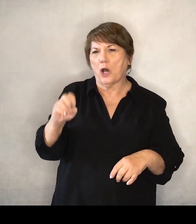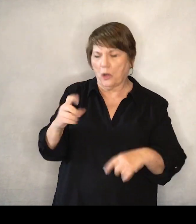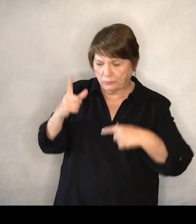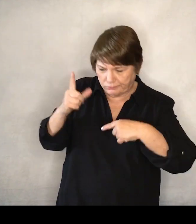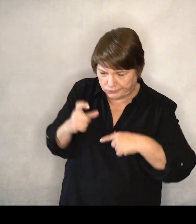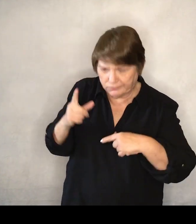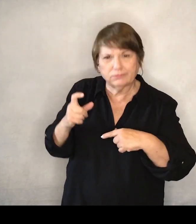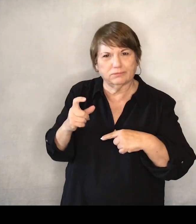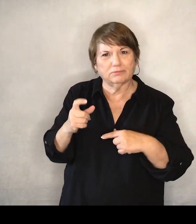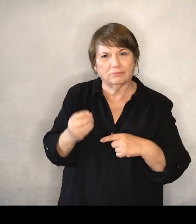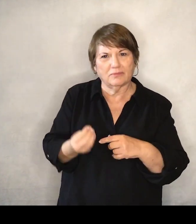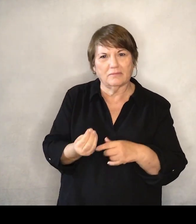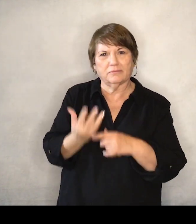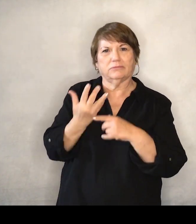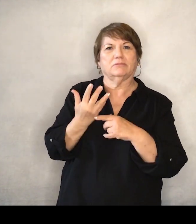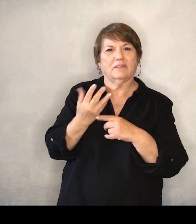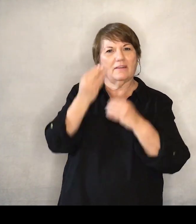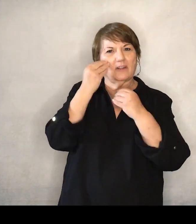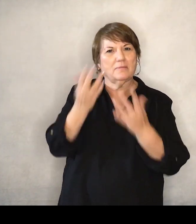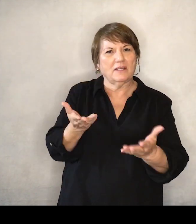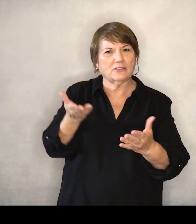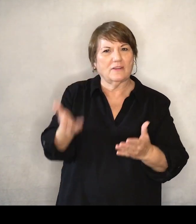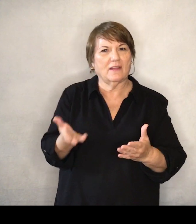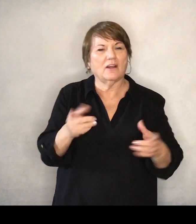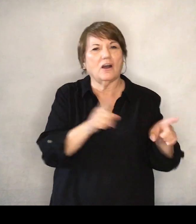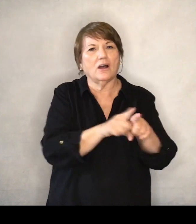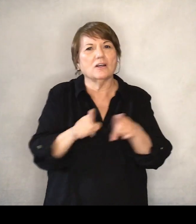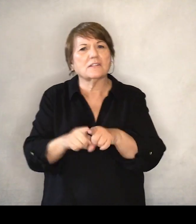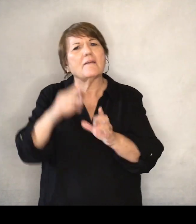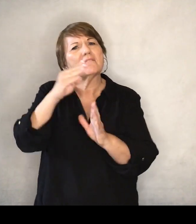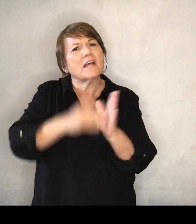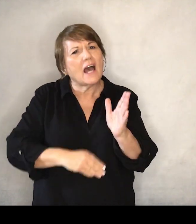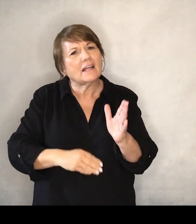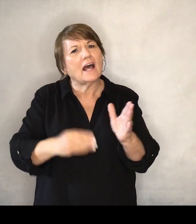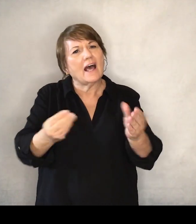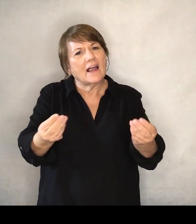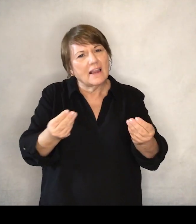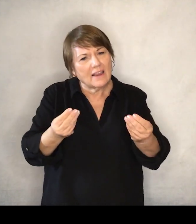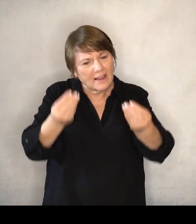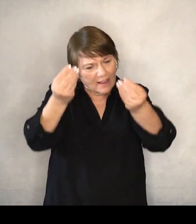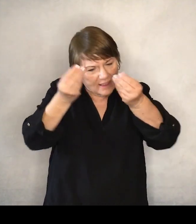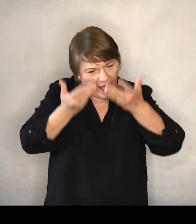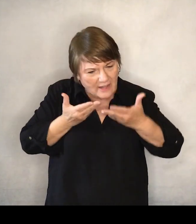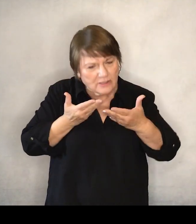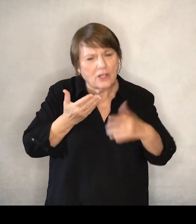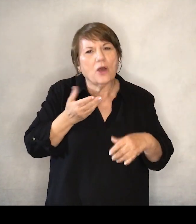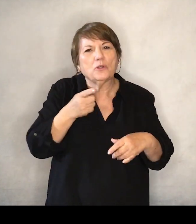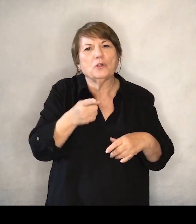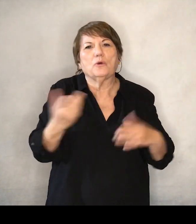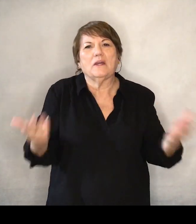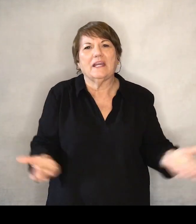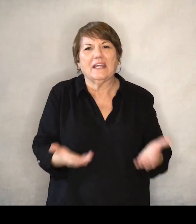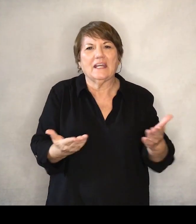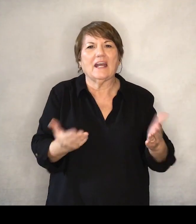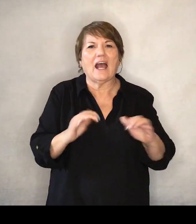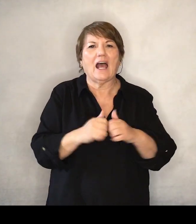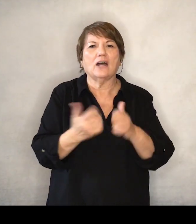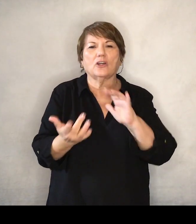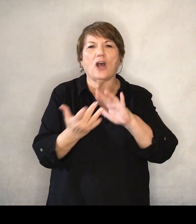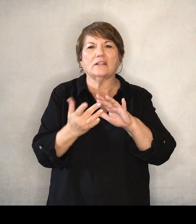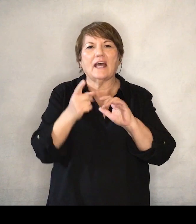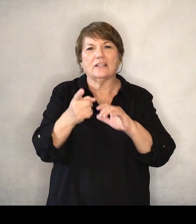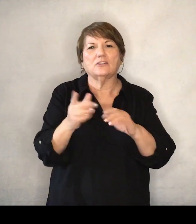you're visiting, please fill that out and let us know that you were here and how we can get in touch with you and share information with you.